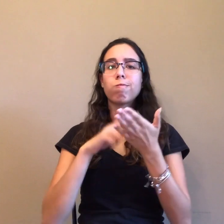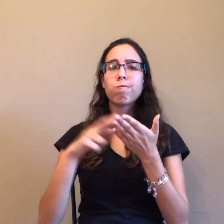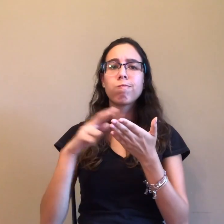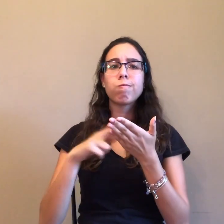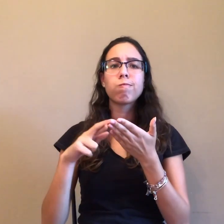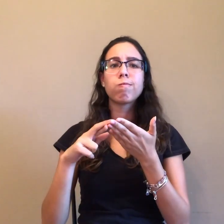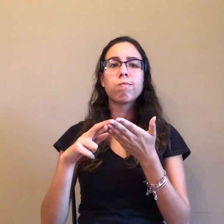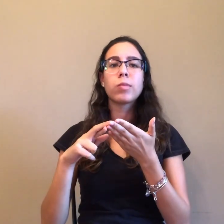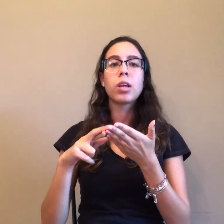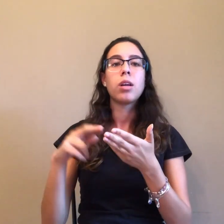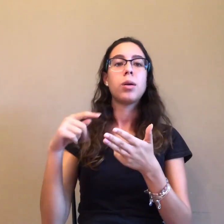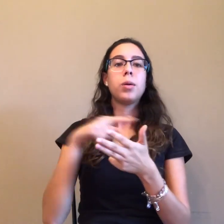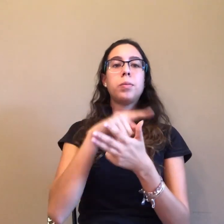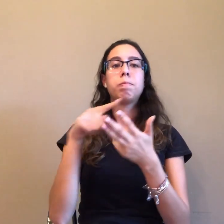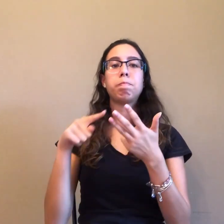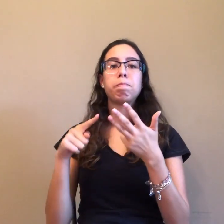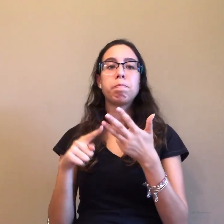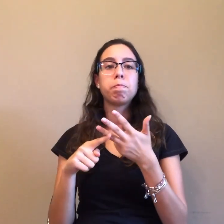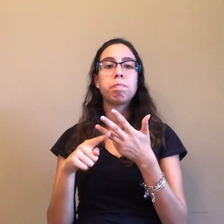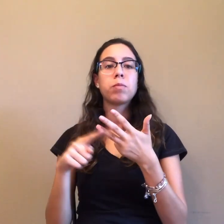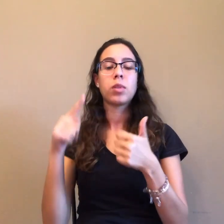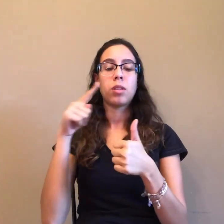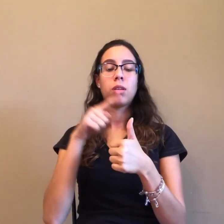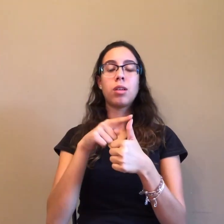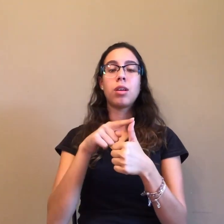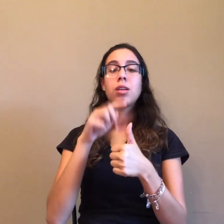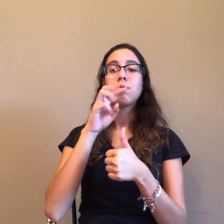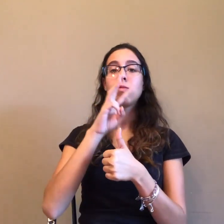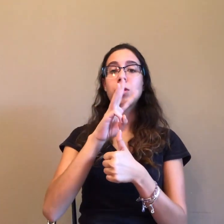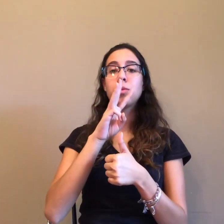Some resources for further research are